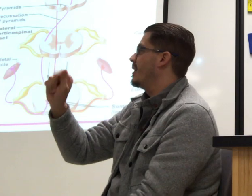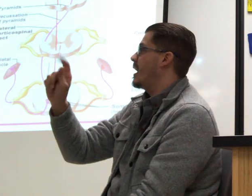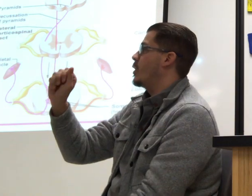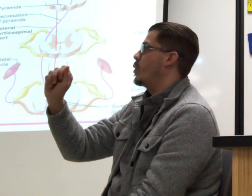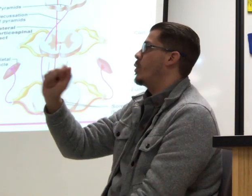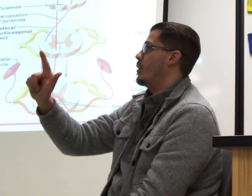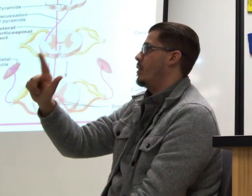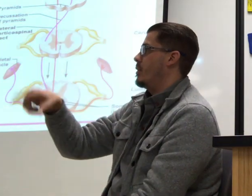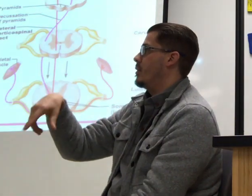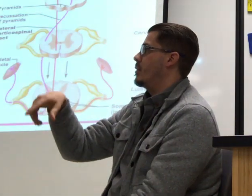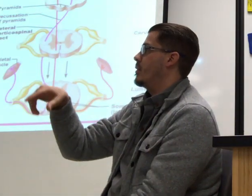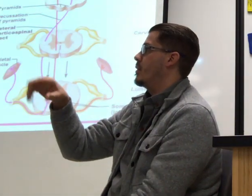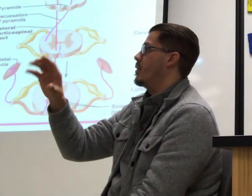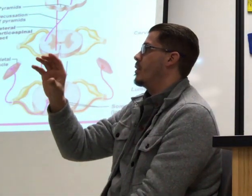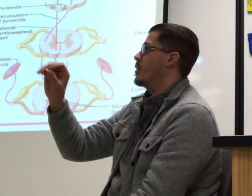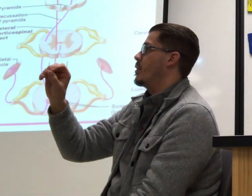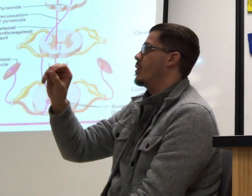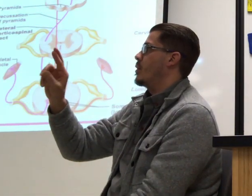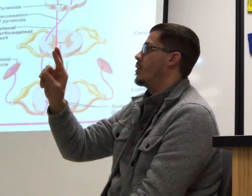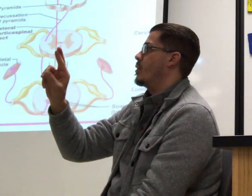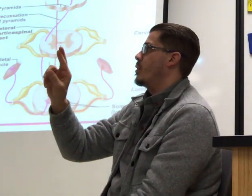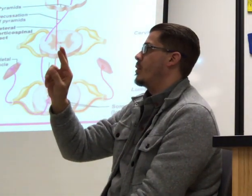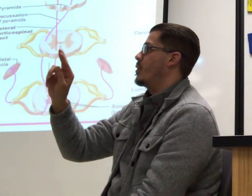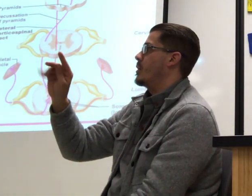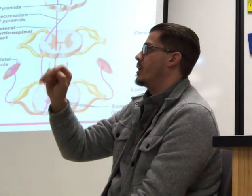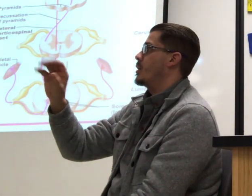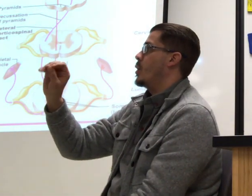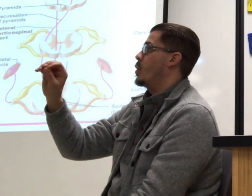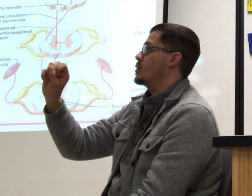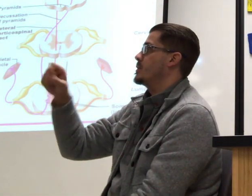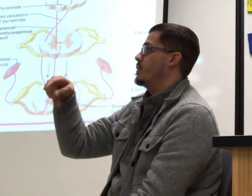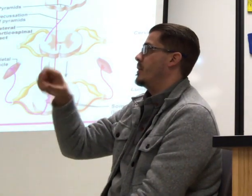To make sense of this word,